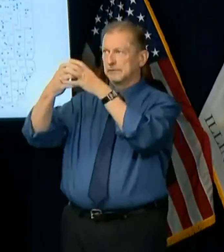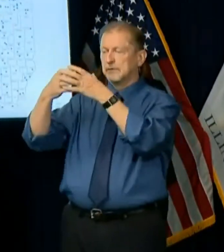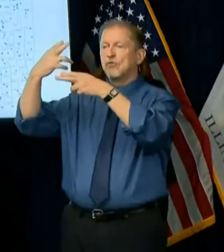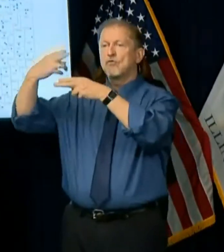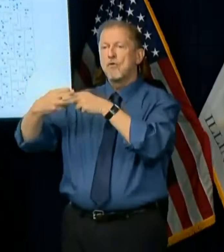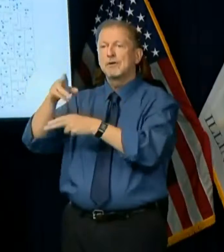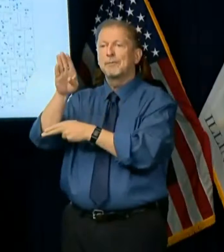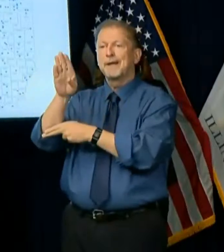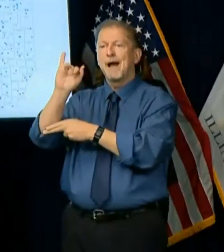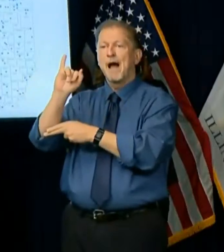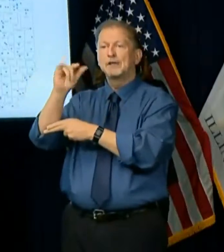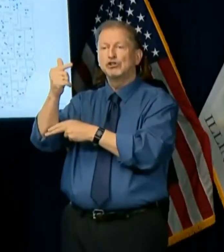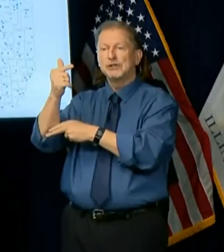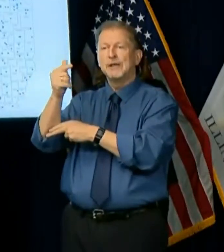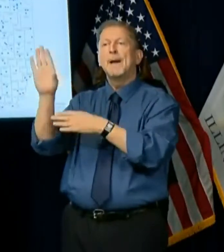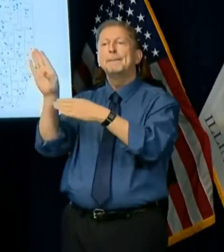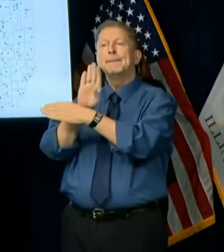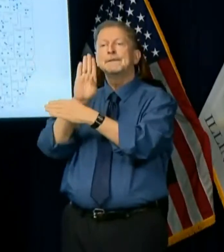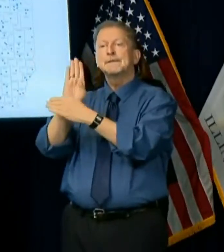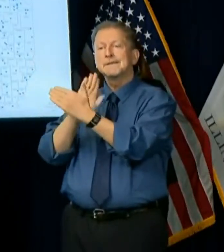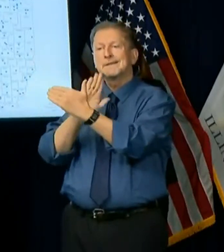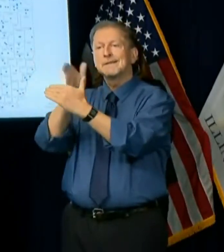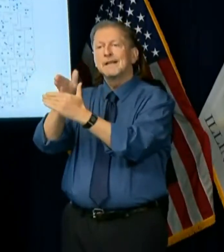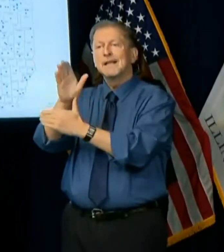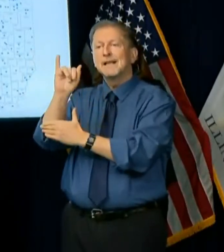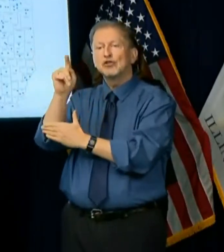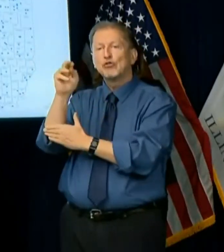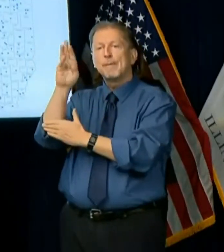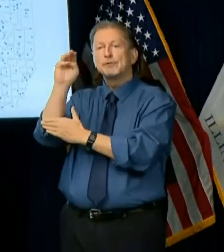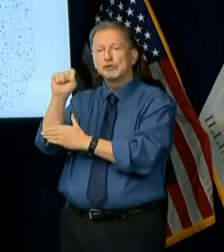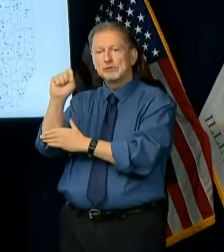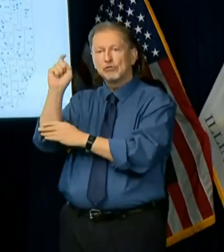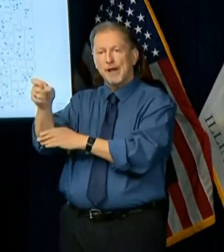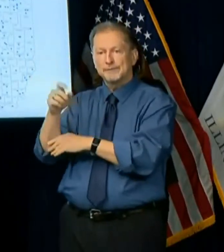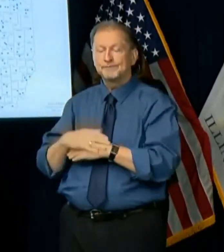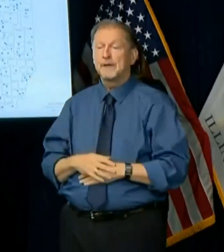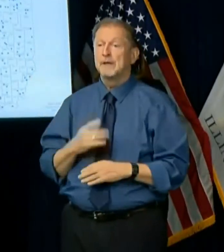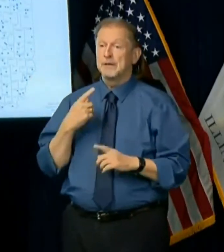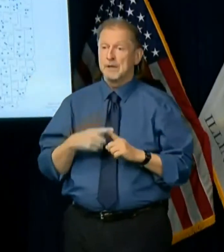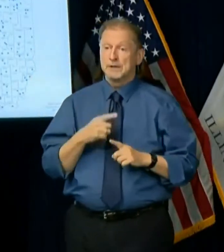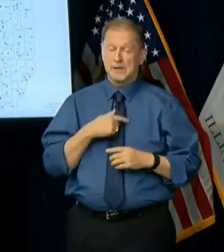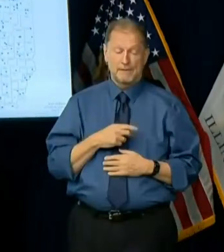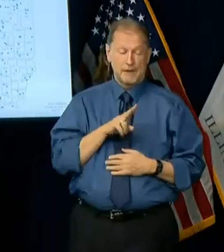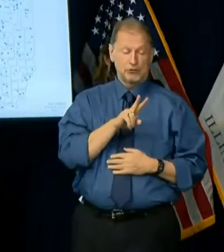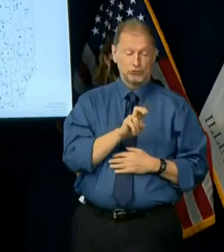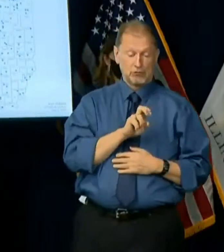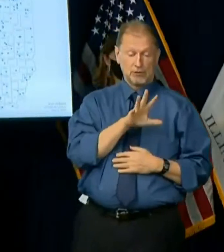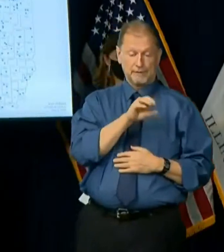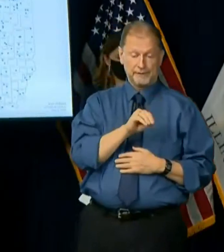Grant Program. So let me take a moment to talk about our $250 million local government